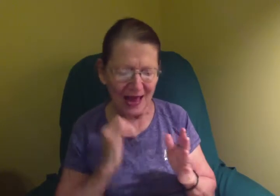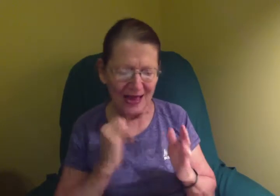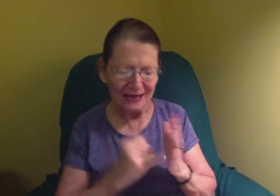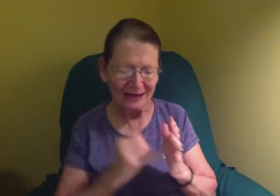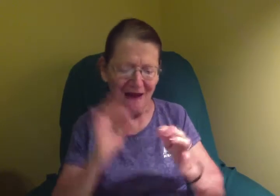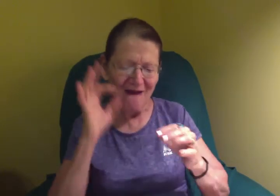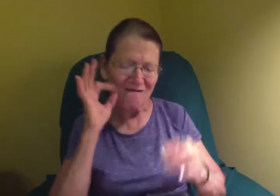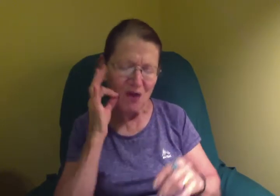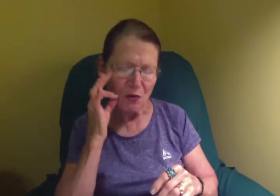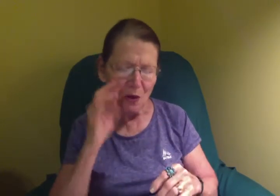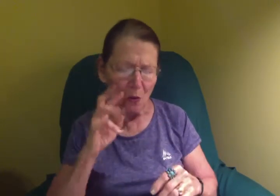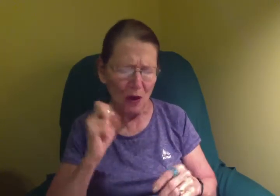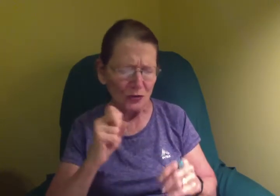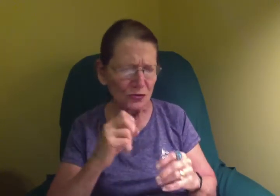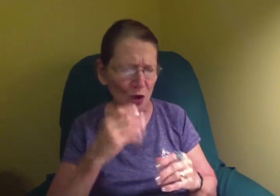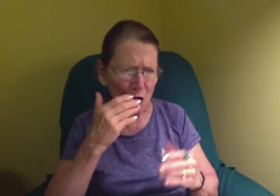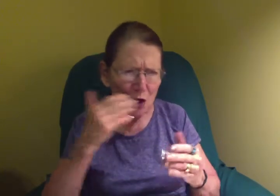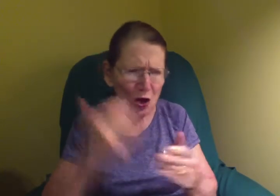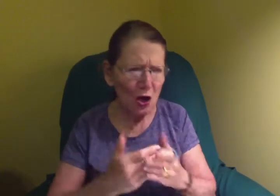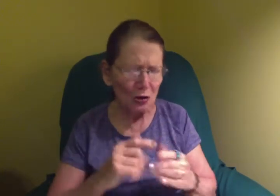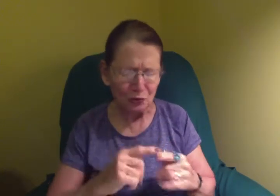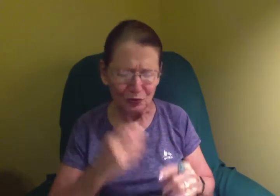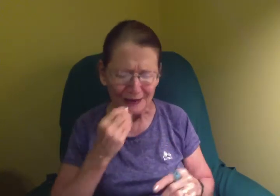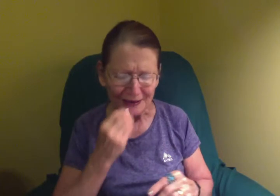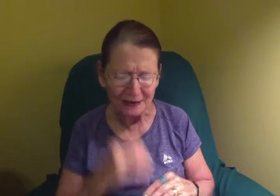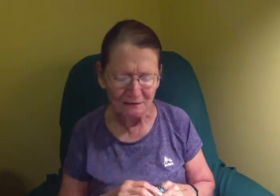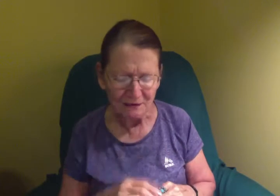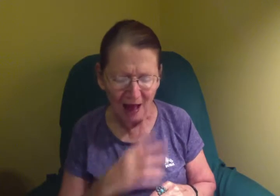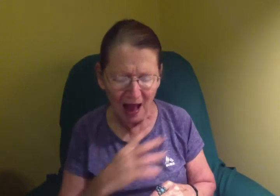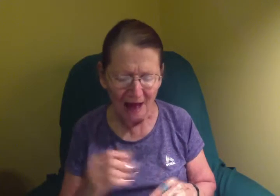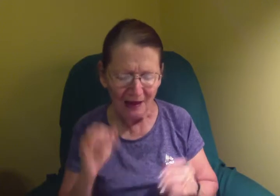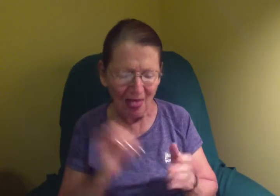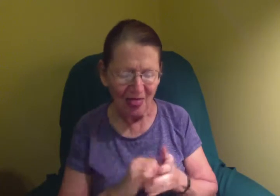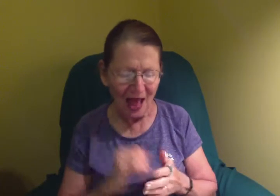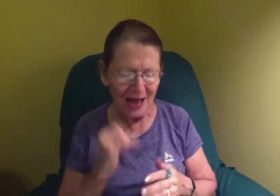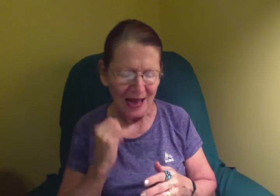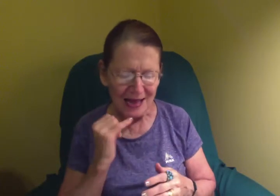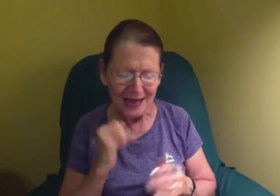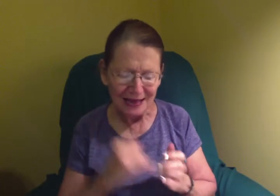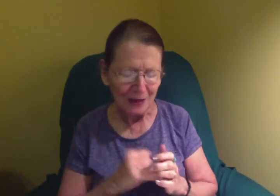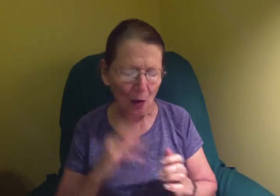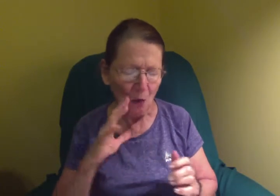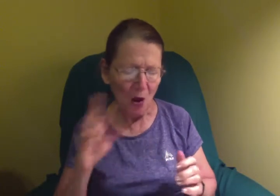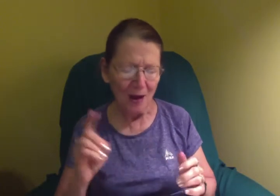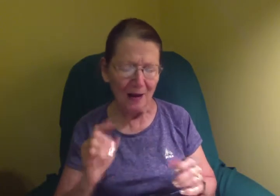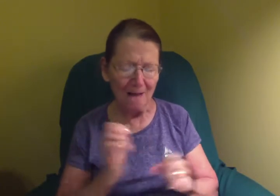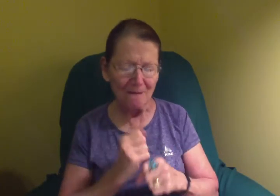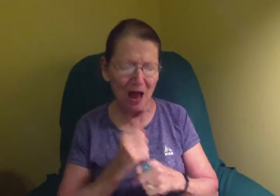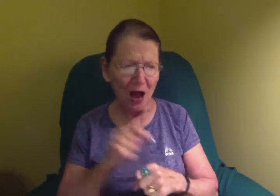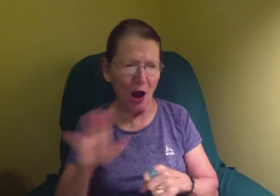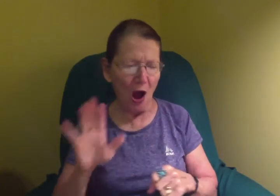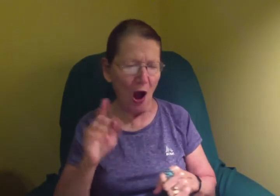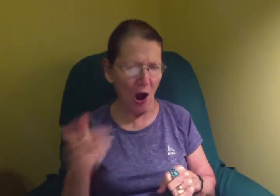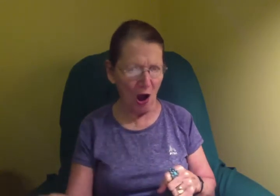is something about literally I that is the hard